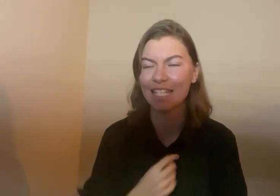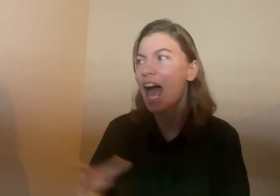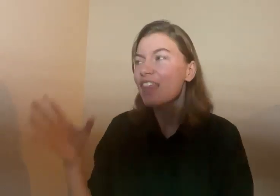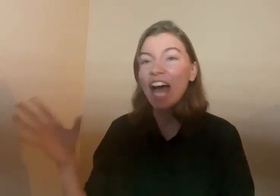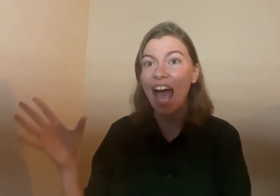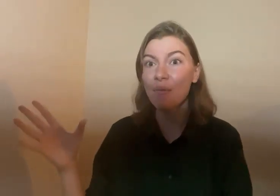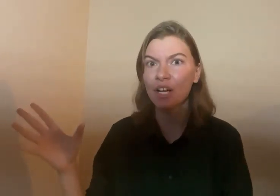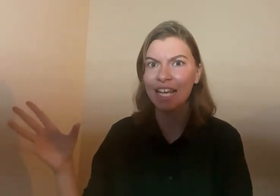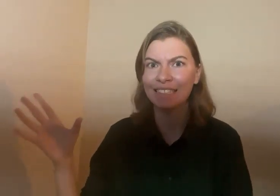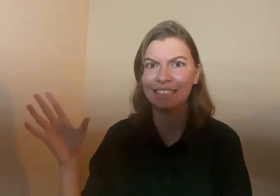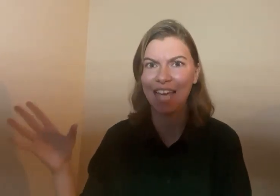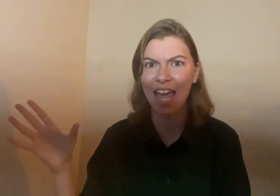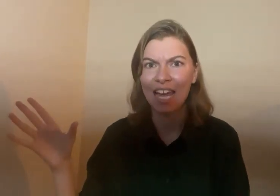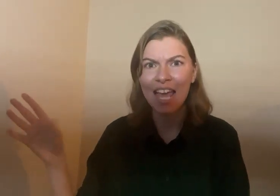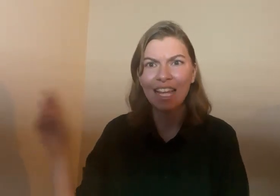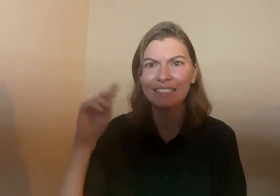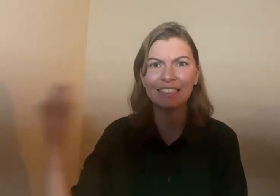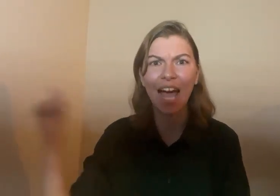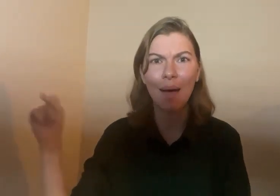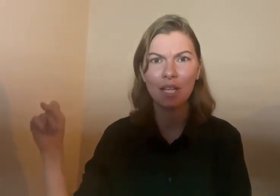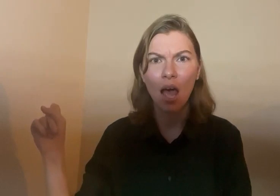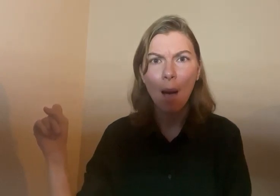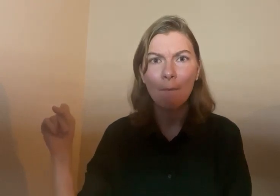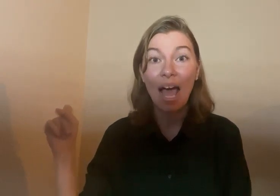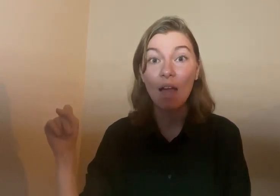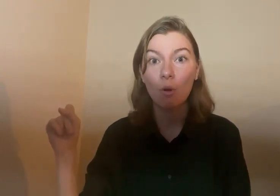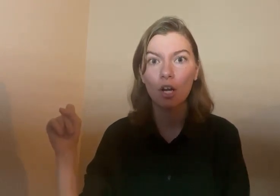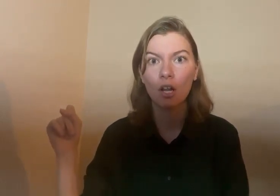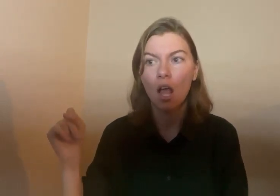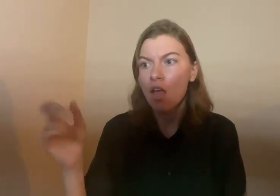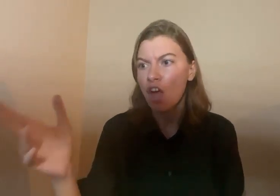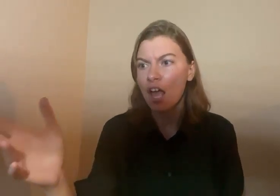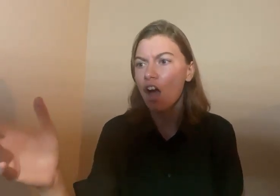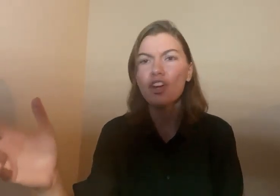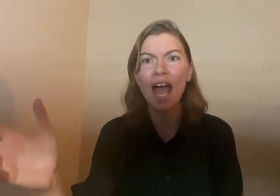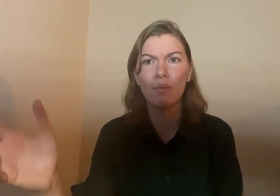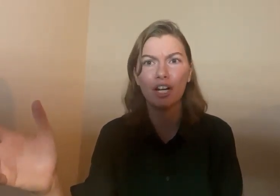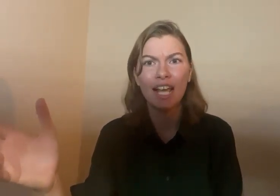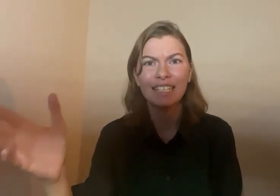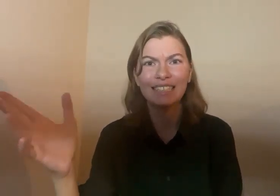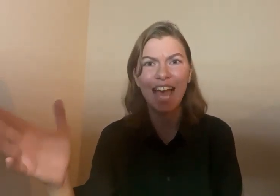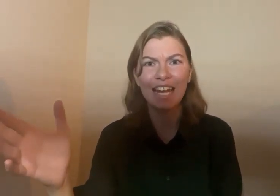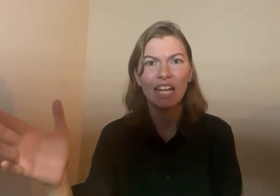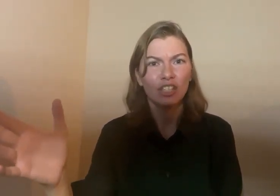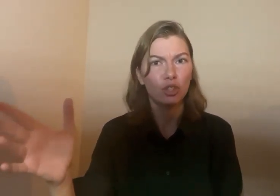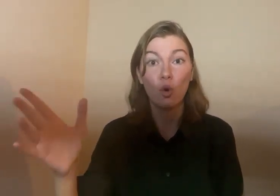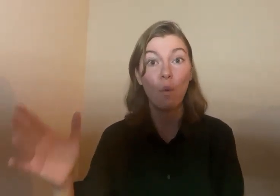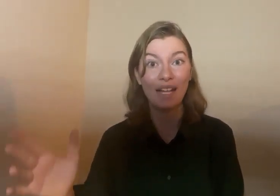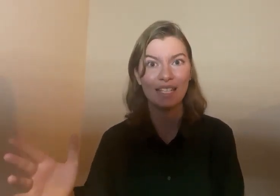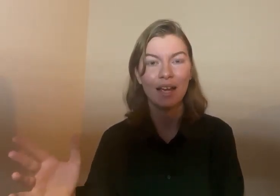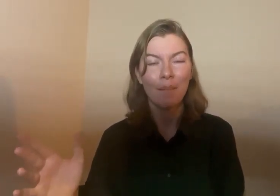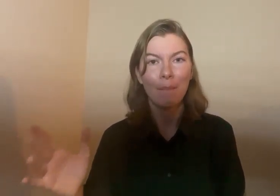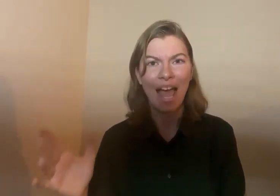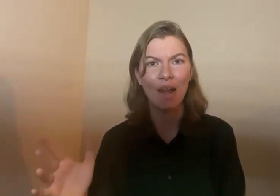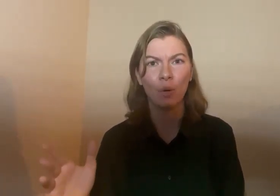it. Thy Edward, he is dead, that stabbed my Edward, thy other Edward, dead to quit my Edward.